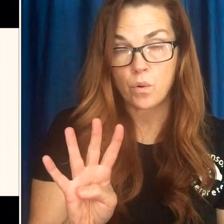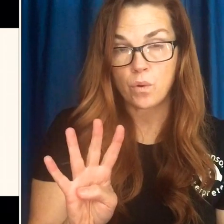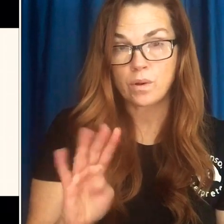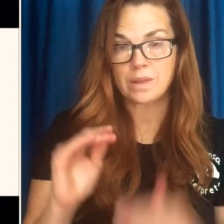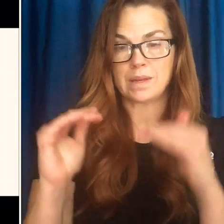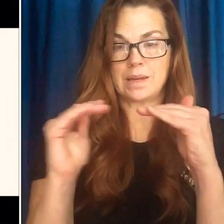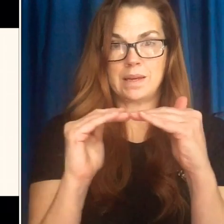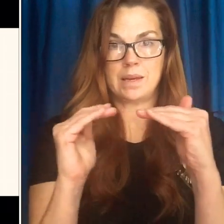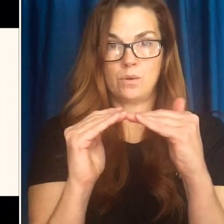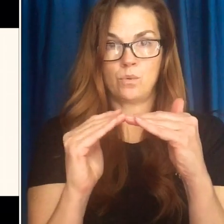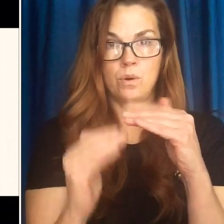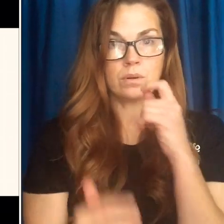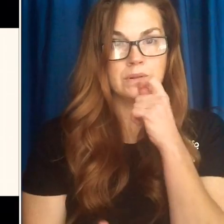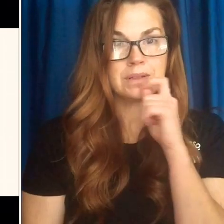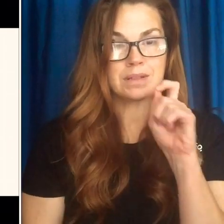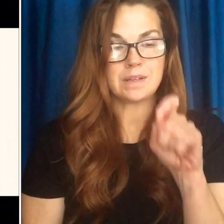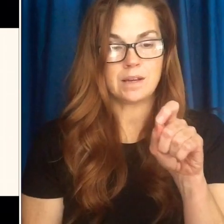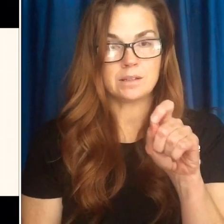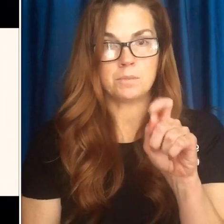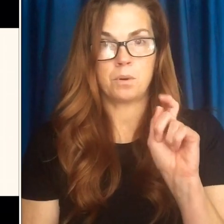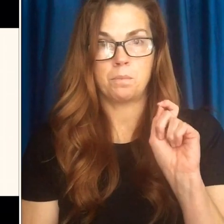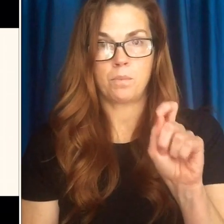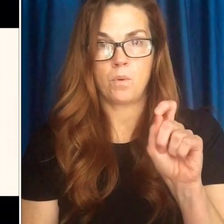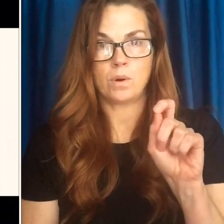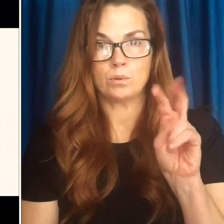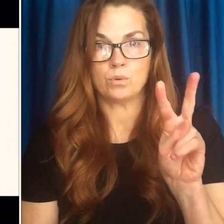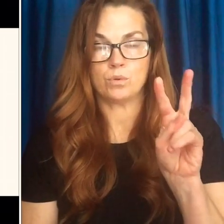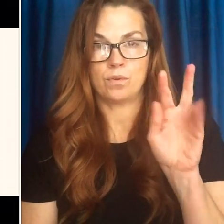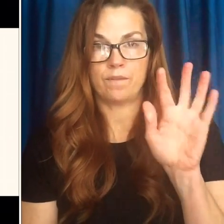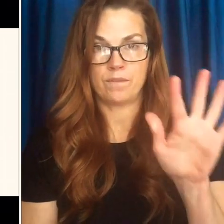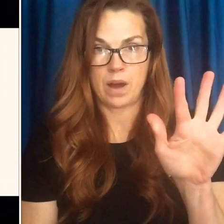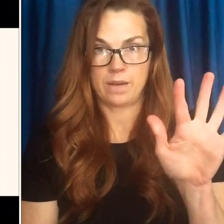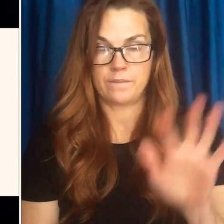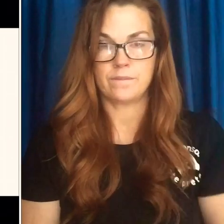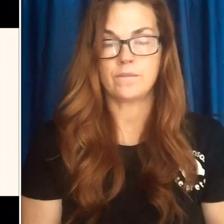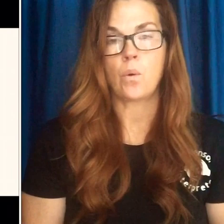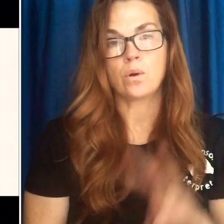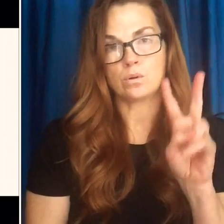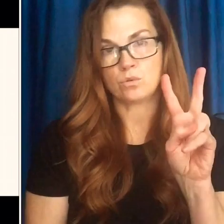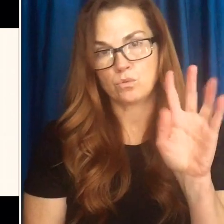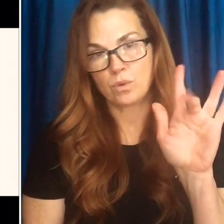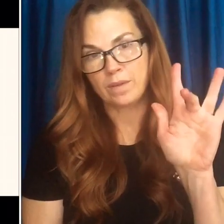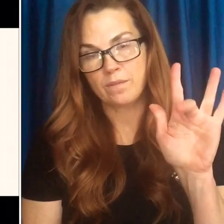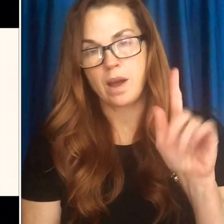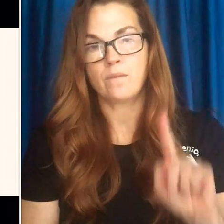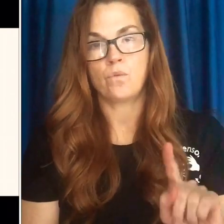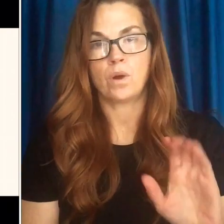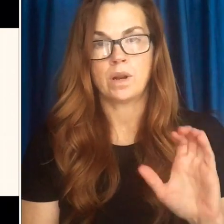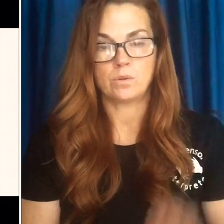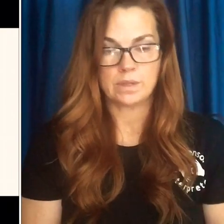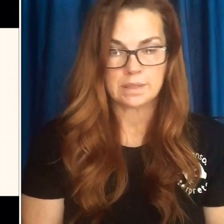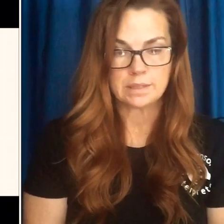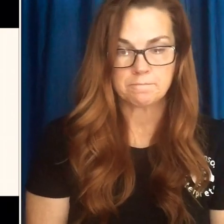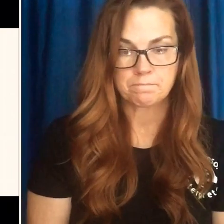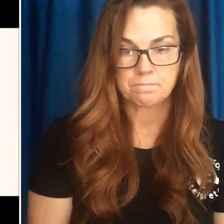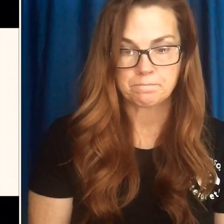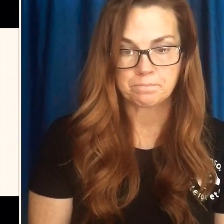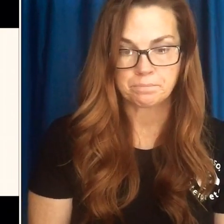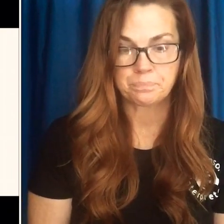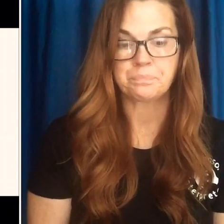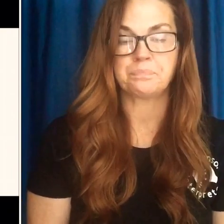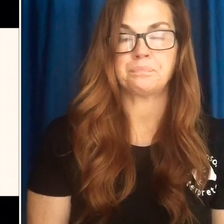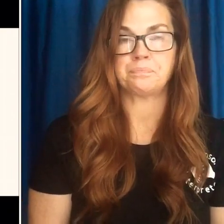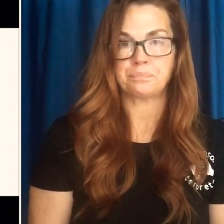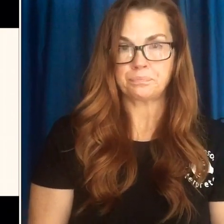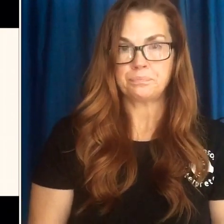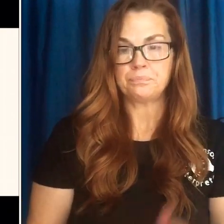the decimal 0.25 or 25 hundredths. And then finally,